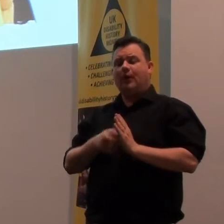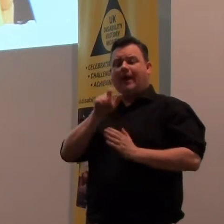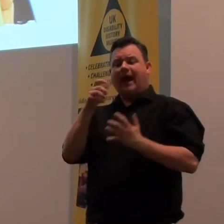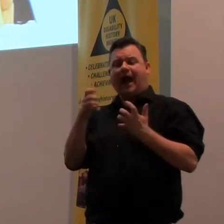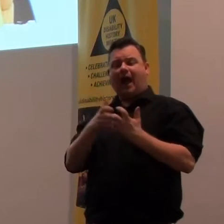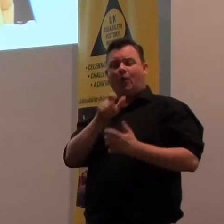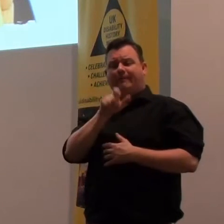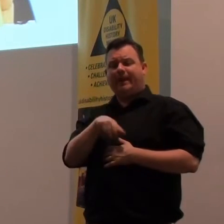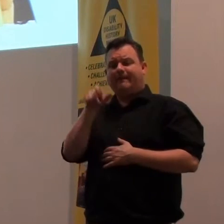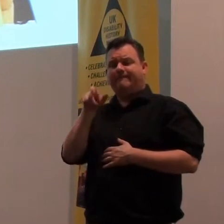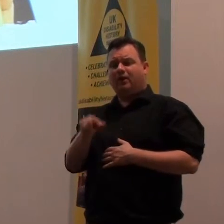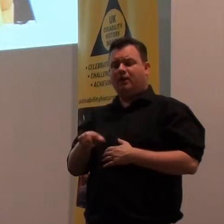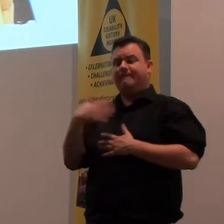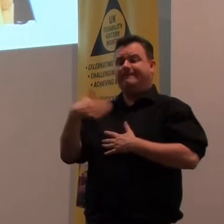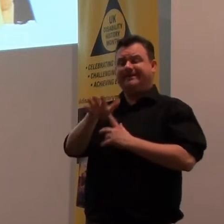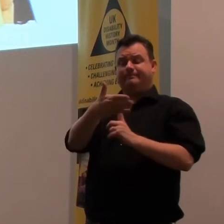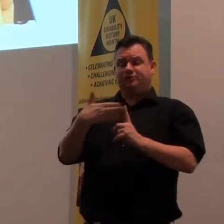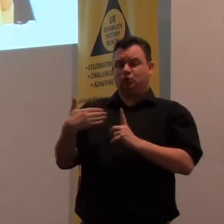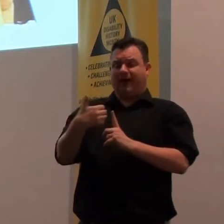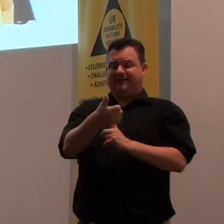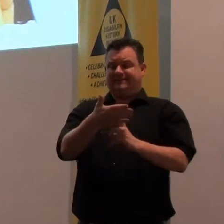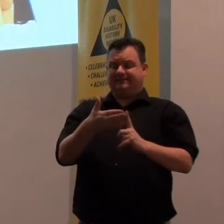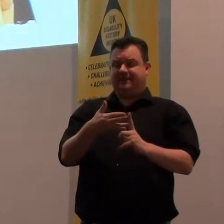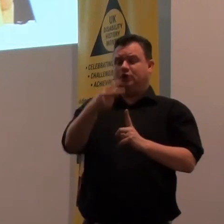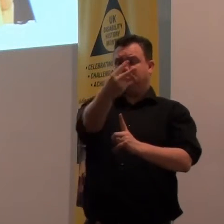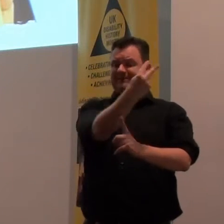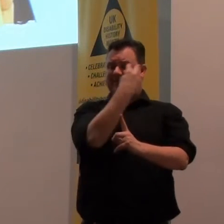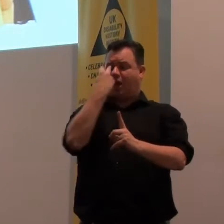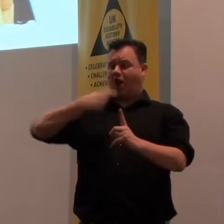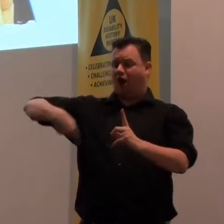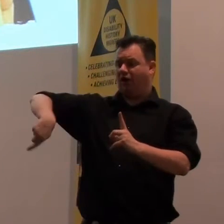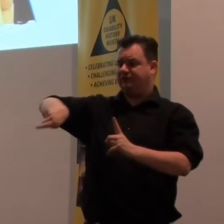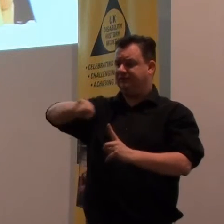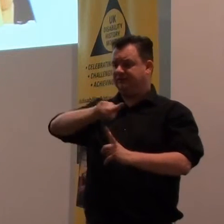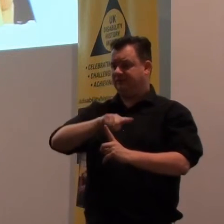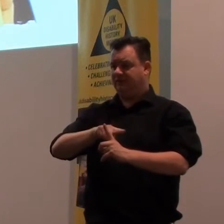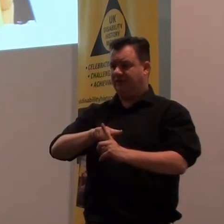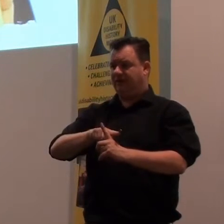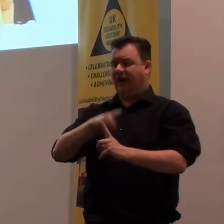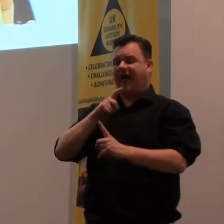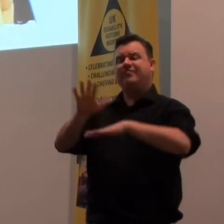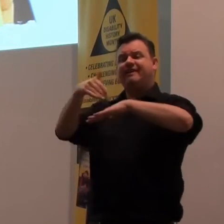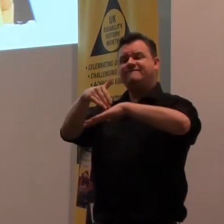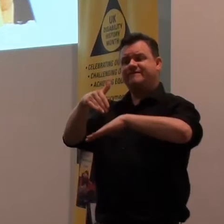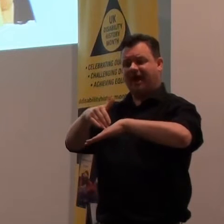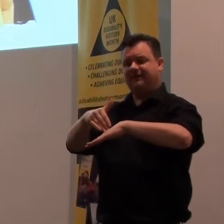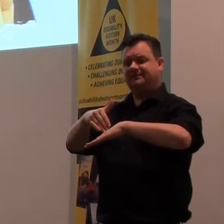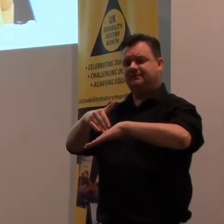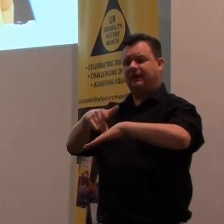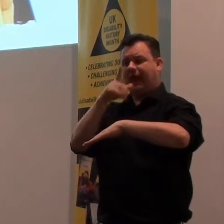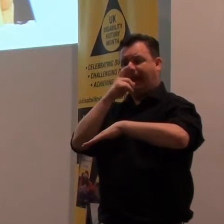people have been persuaded to see us and the way, the effect that that can have on